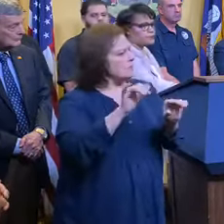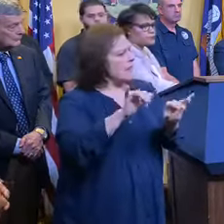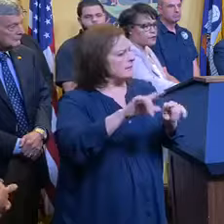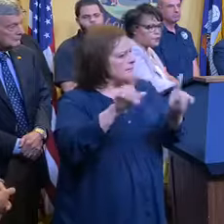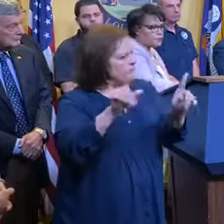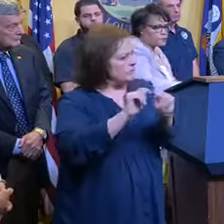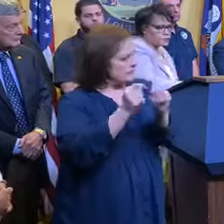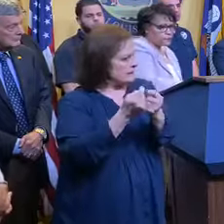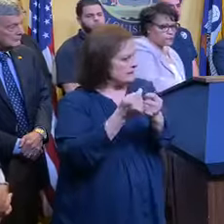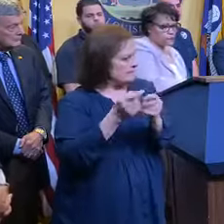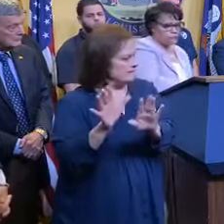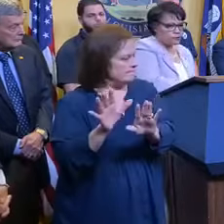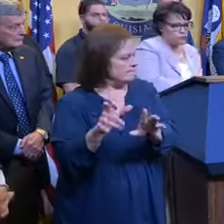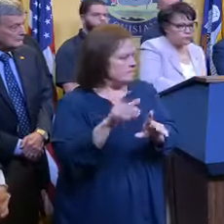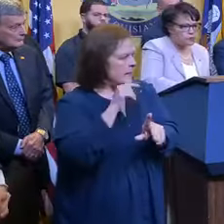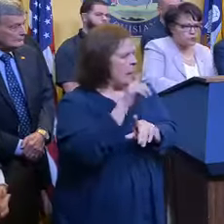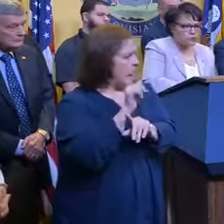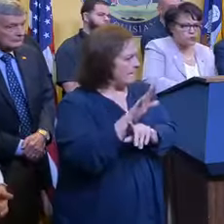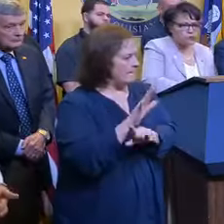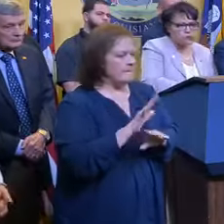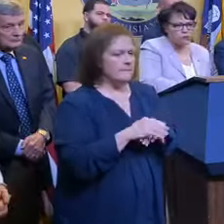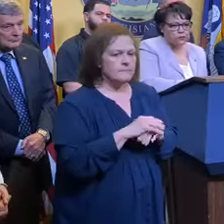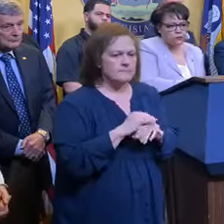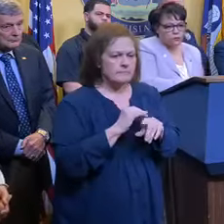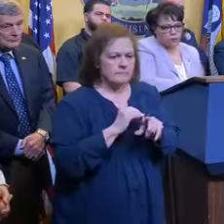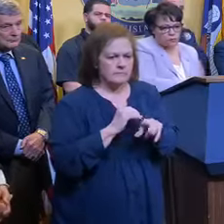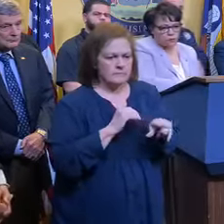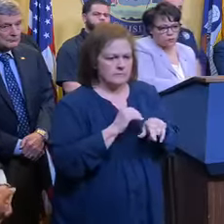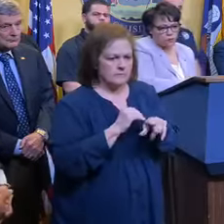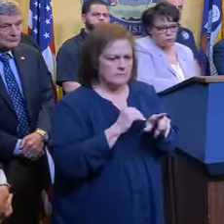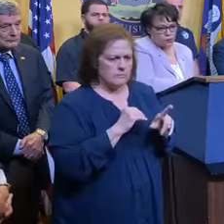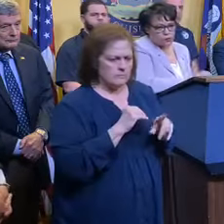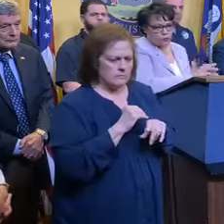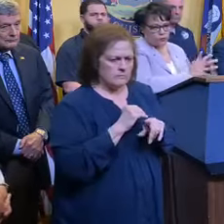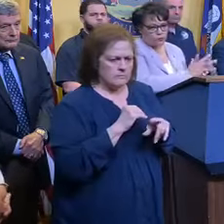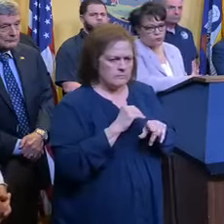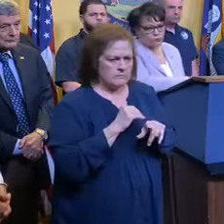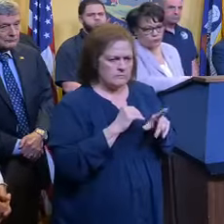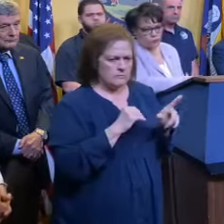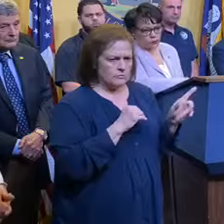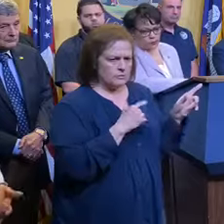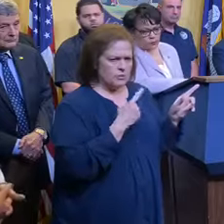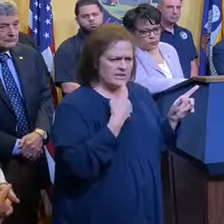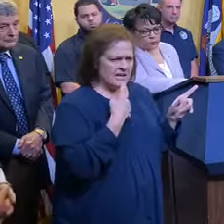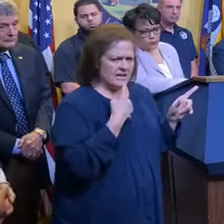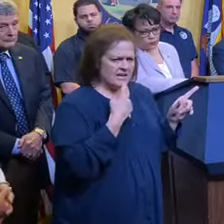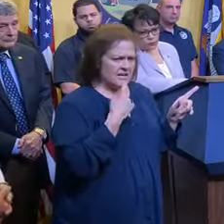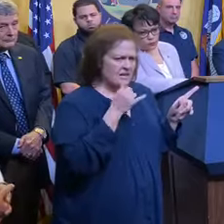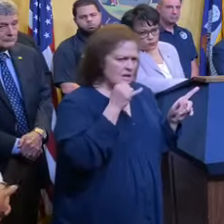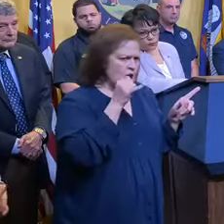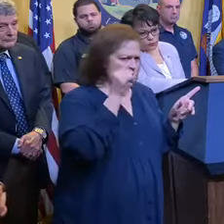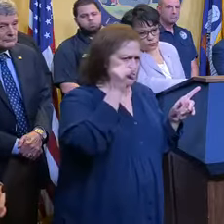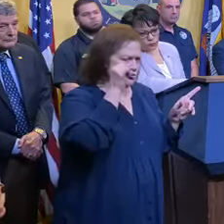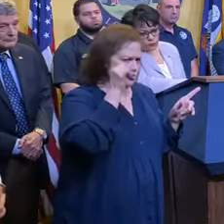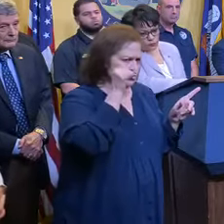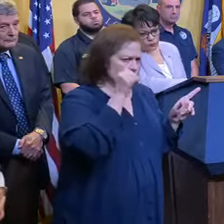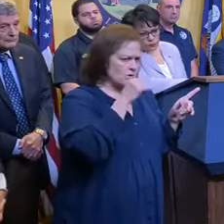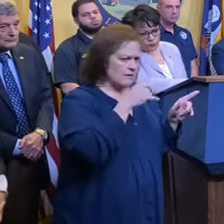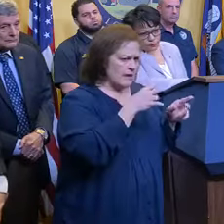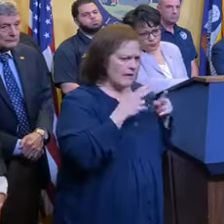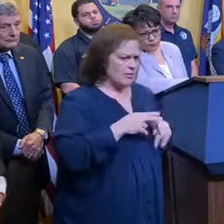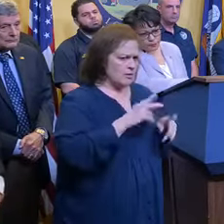confirming. USA Today. Dr. Avegno, I understand from a press release yesterday from the State Health